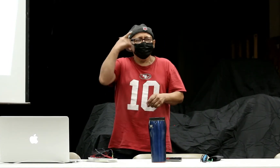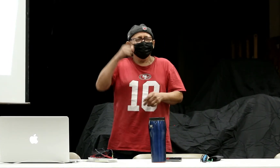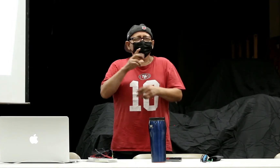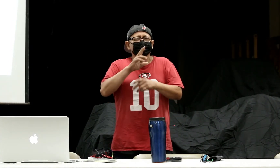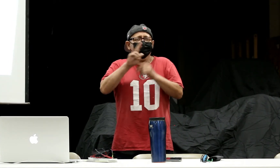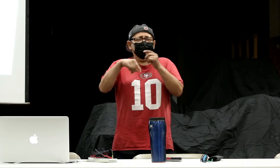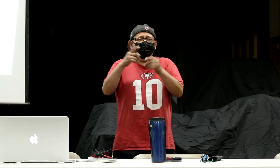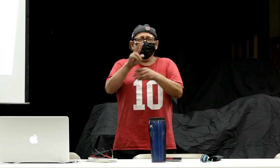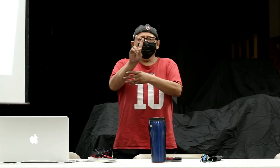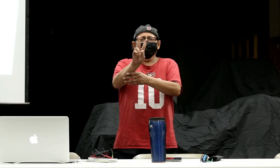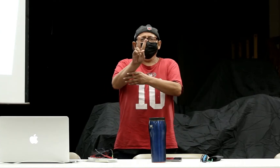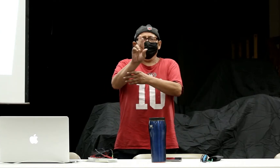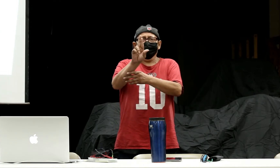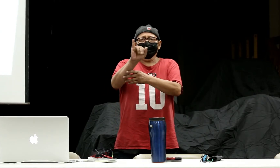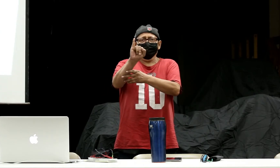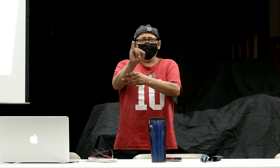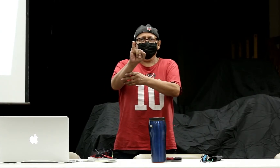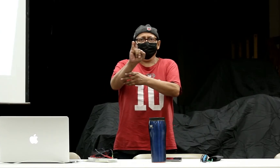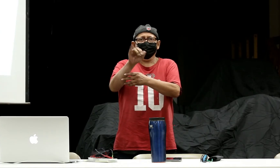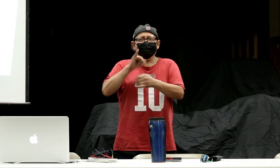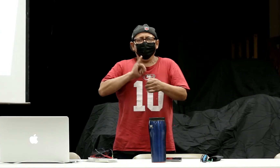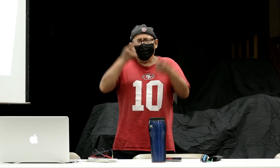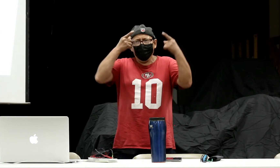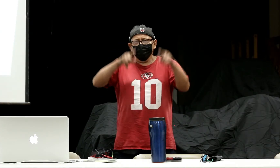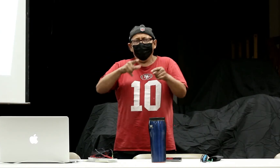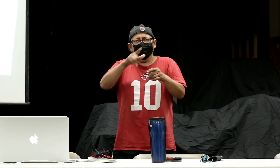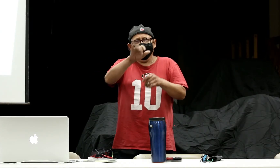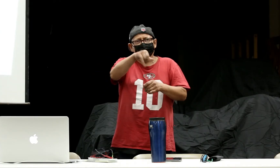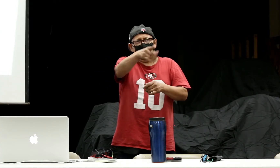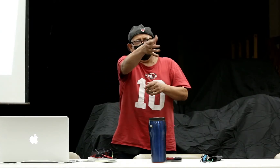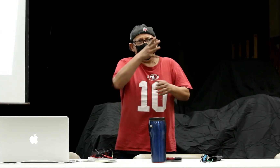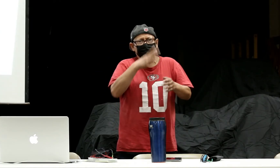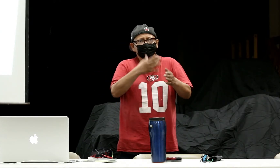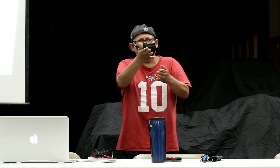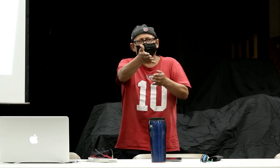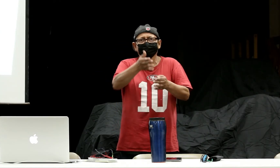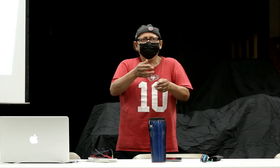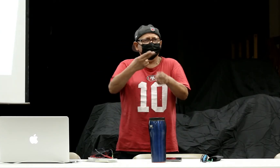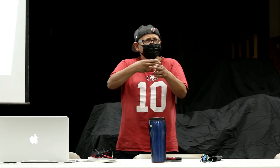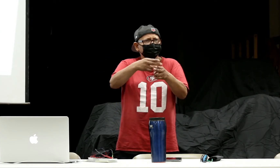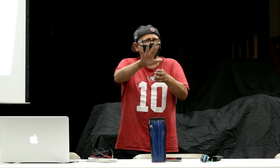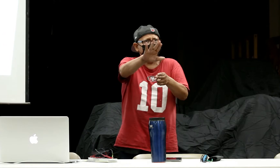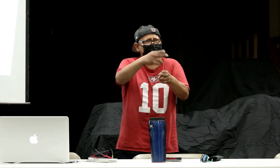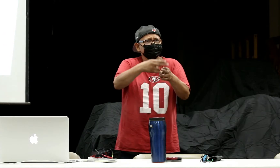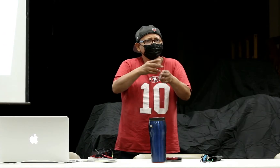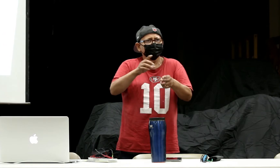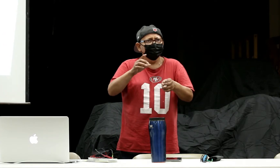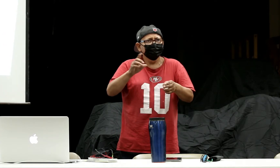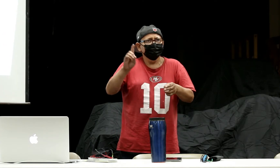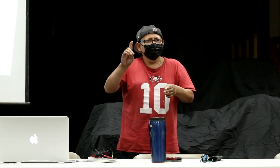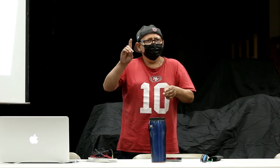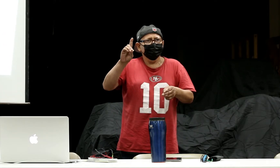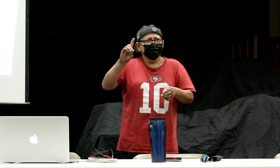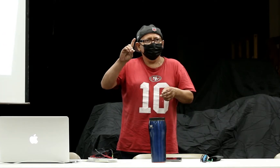Soto. And I wanted to share some comments about VRI. I am in agreement with what